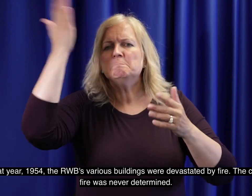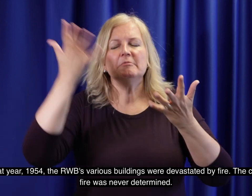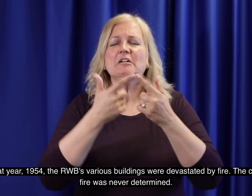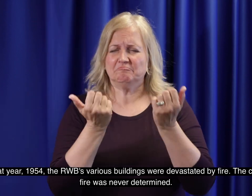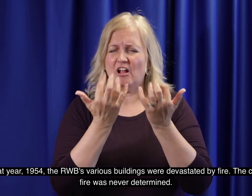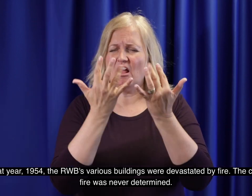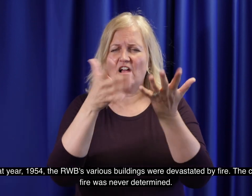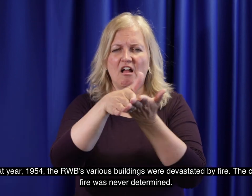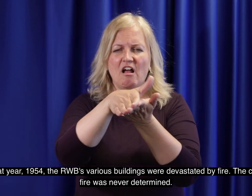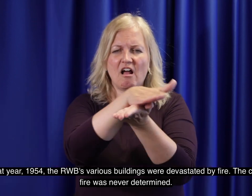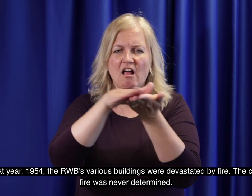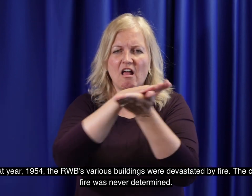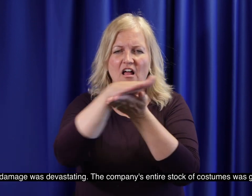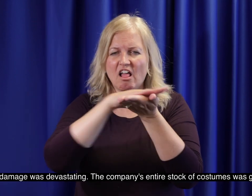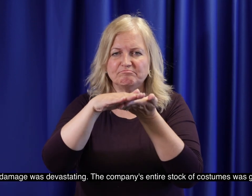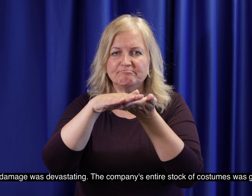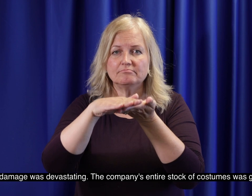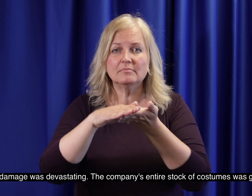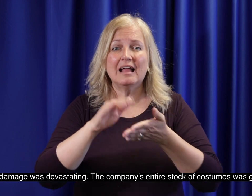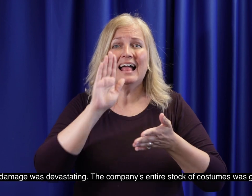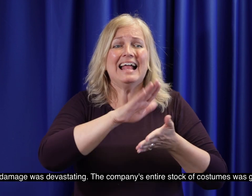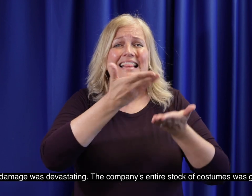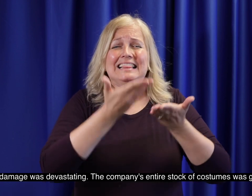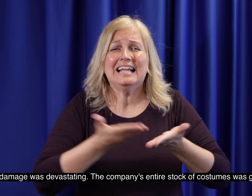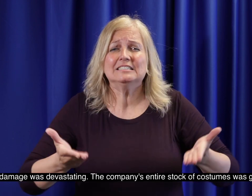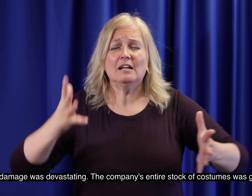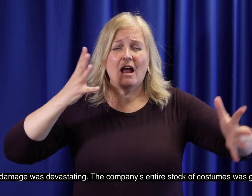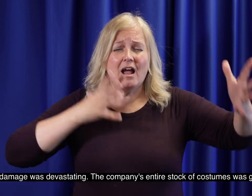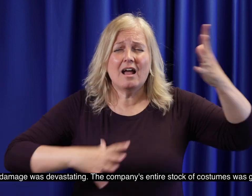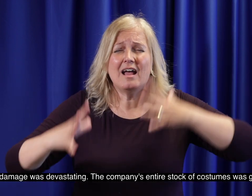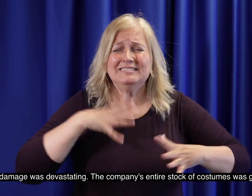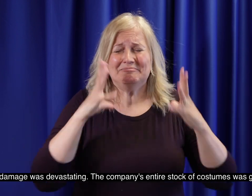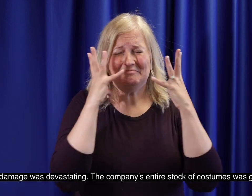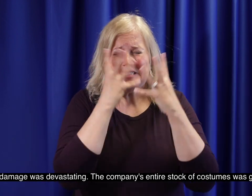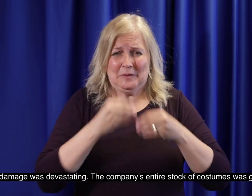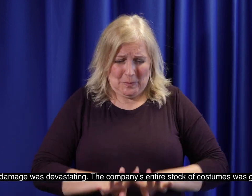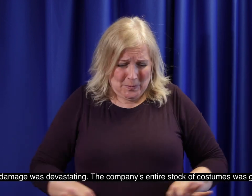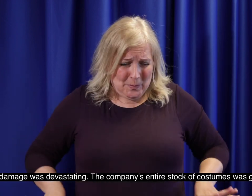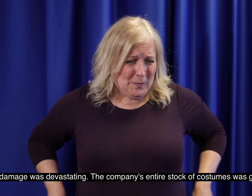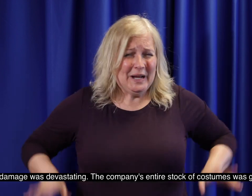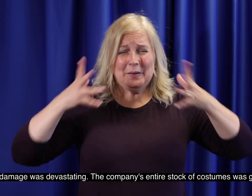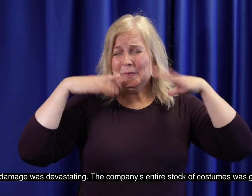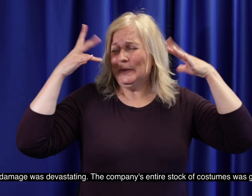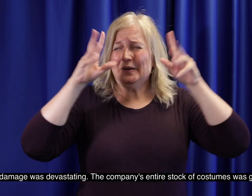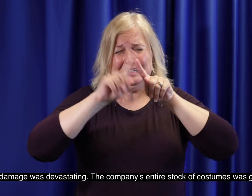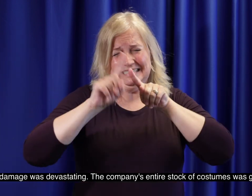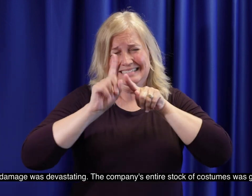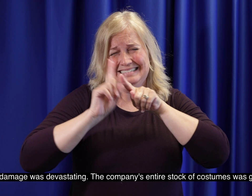The cause of the fire was never determined, but the damage was devastating. The company's entire stock of beautiful costumes